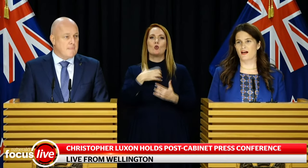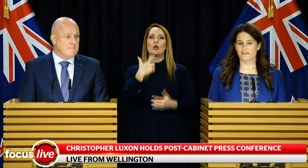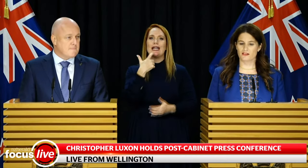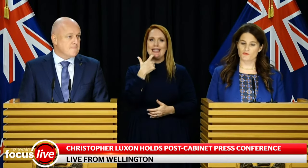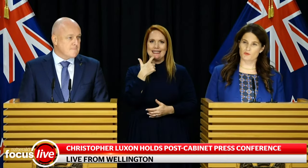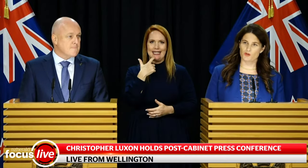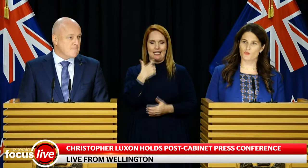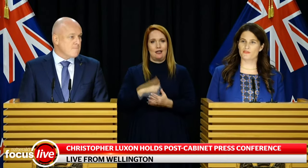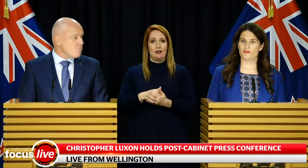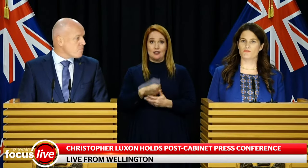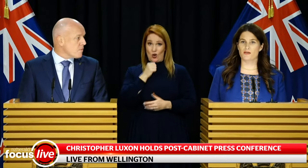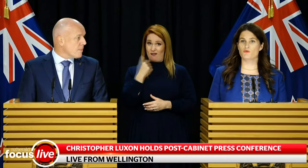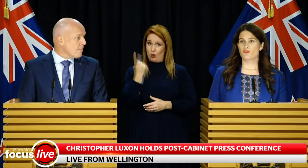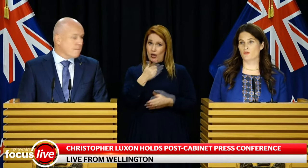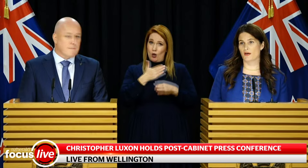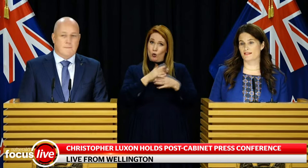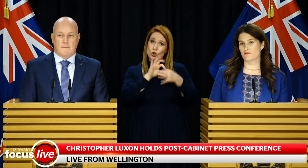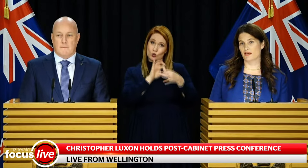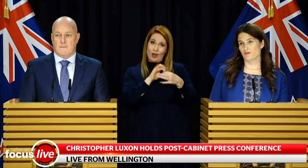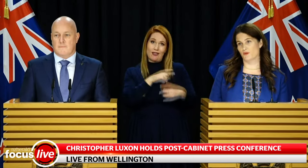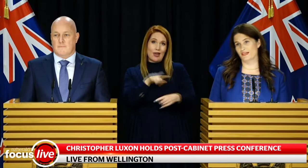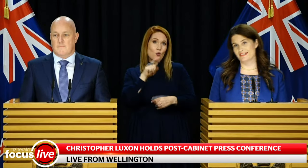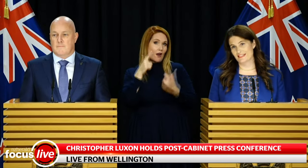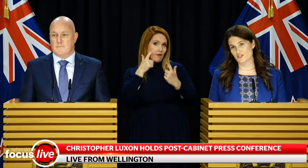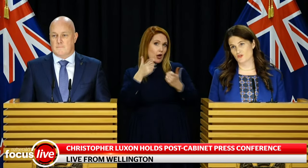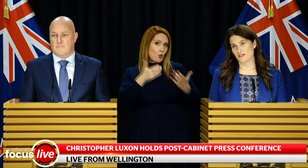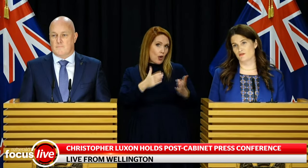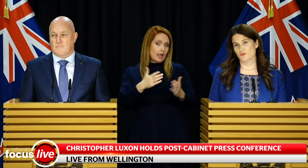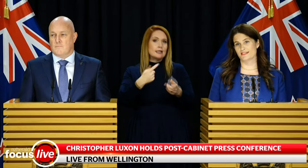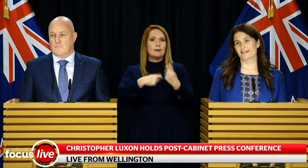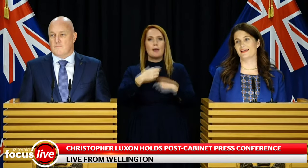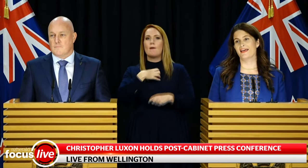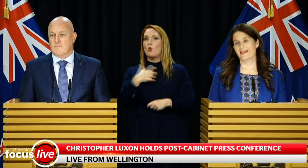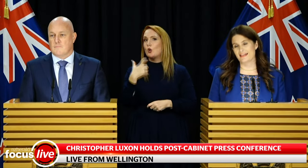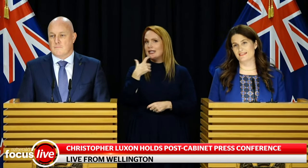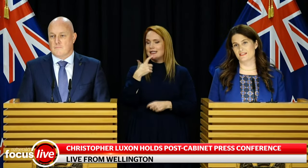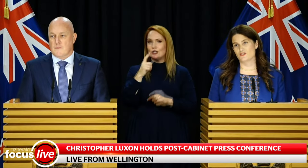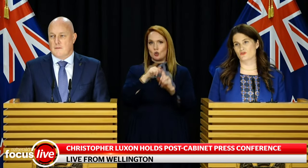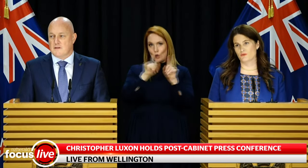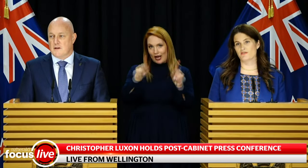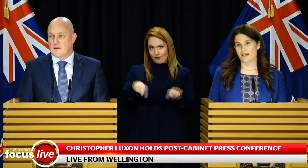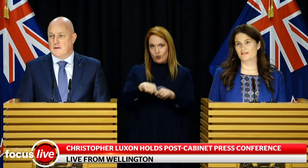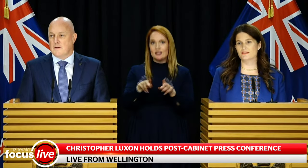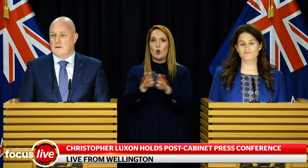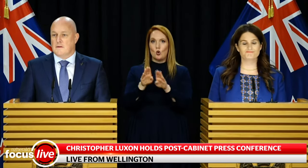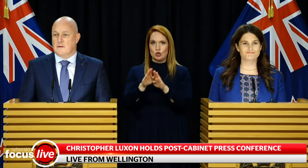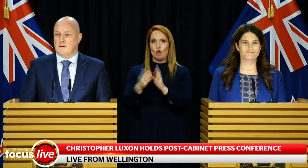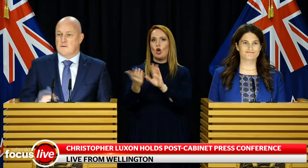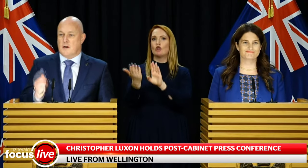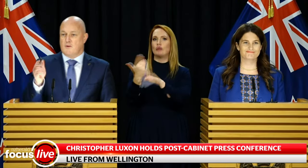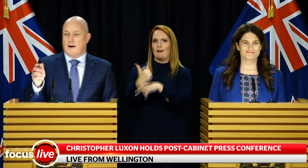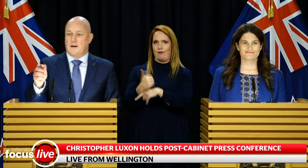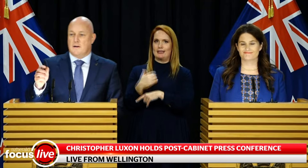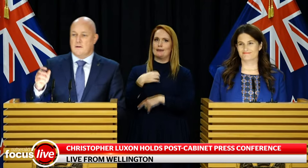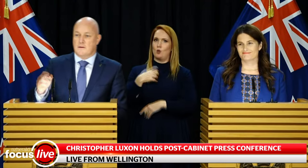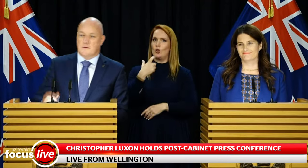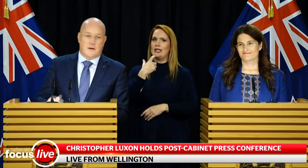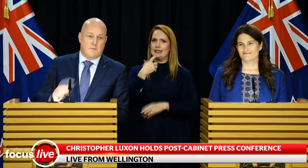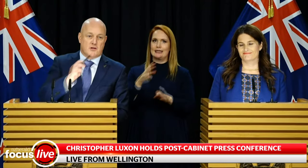after, and I think if we work with them, they will find ways to make it both easier to do the invoicing and easier to do the refunds. Sorry, Friday. John, I'll come to you, mate.